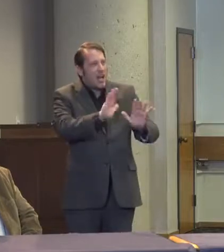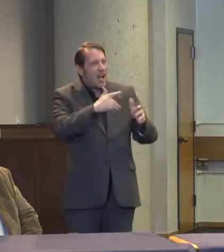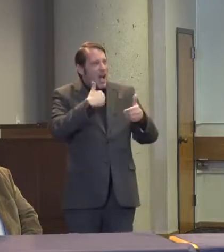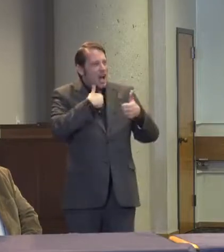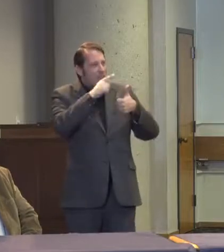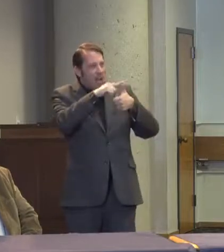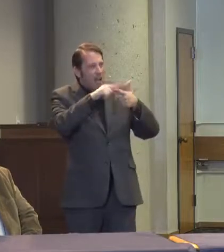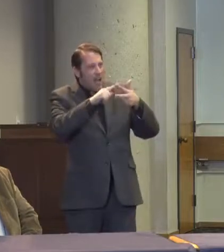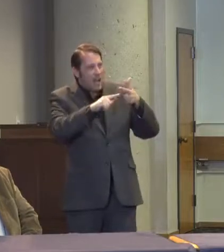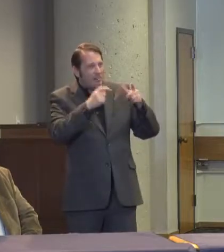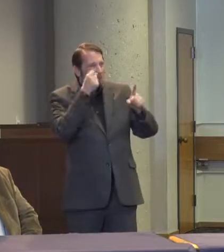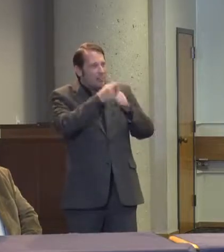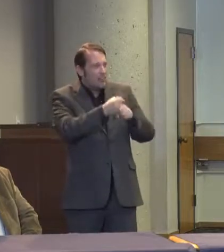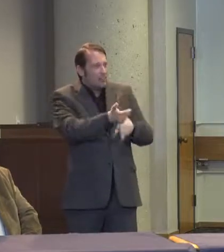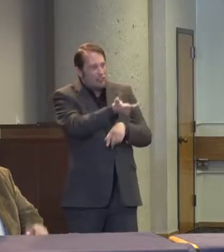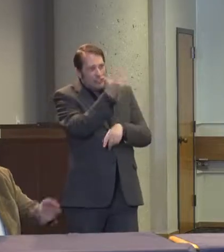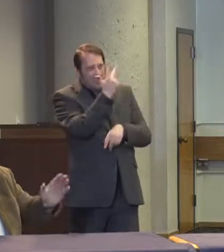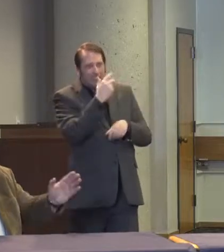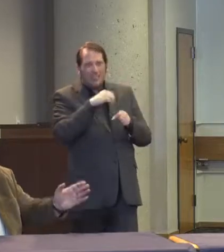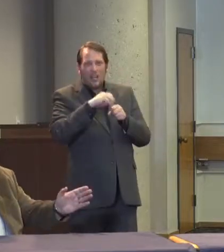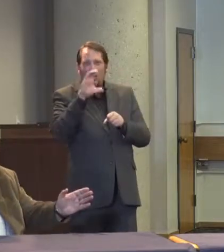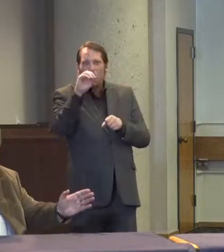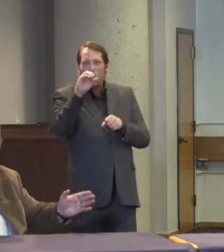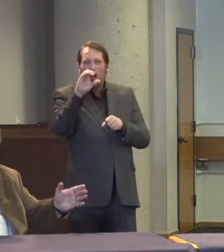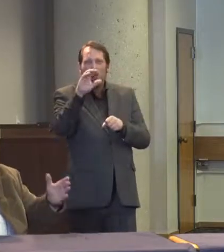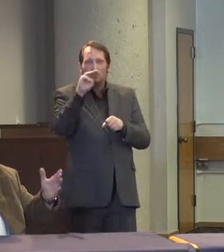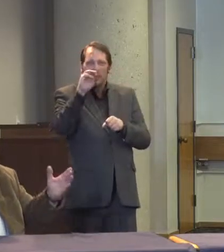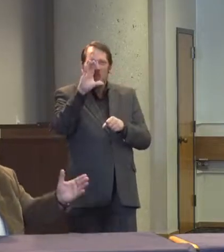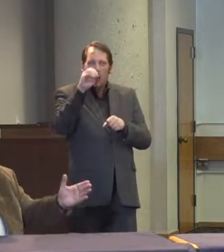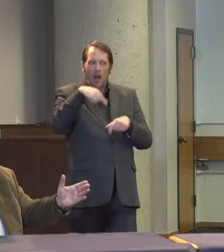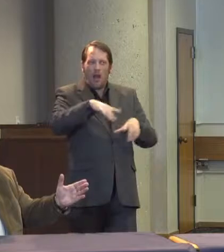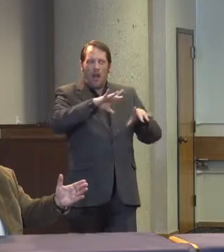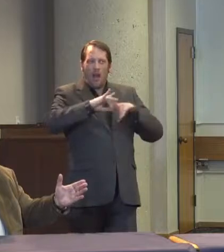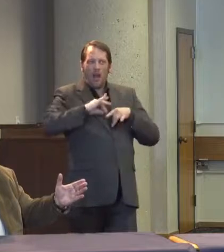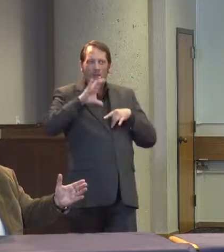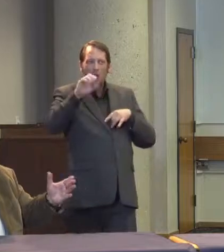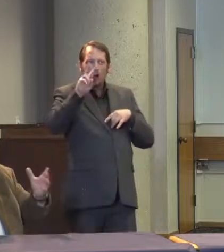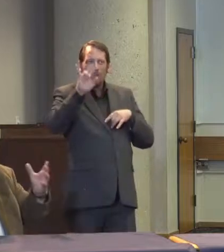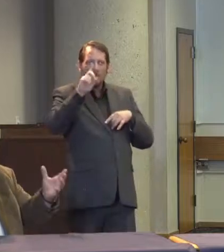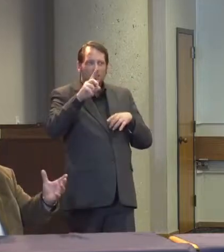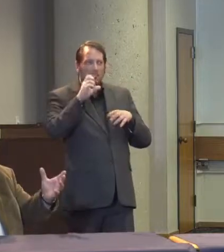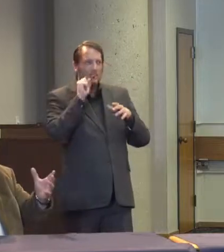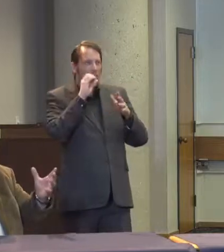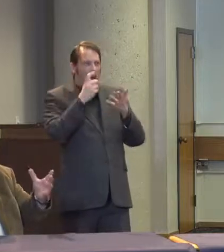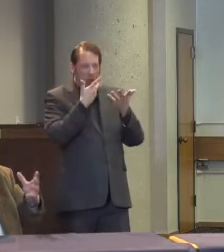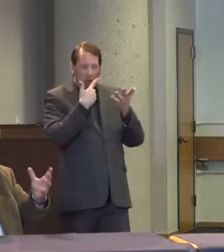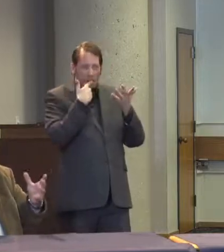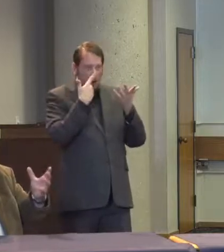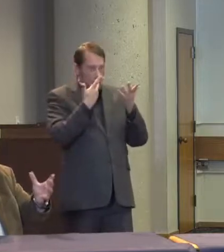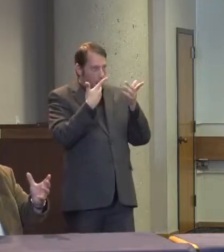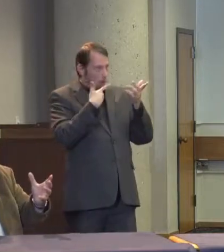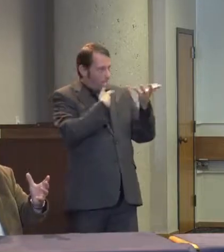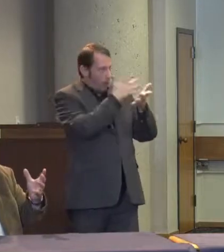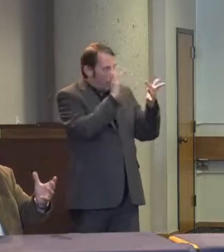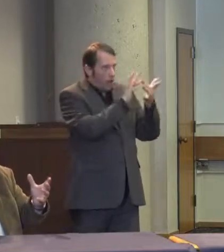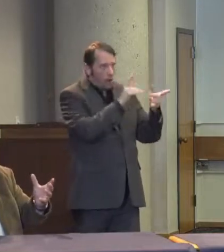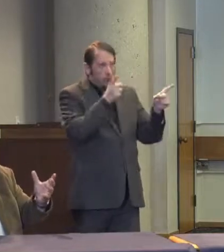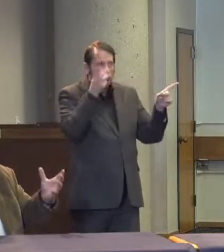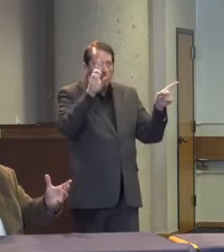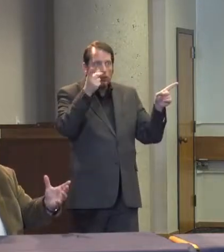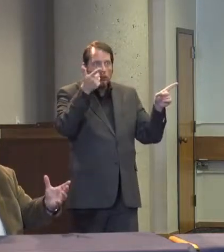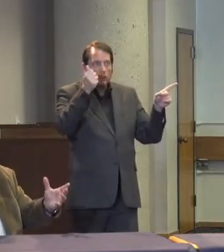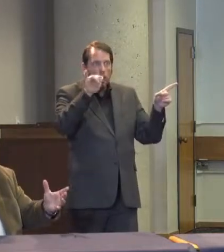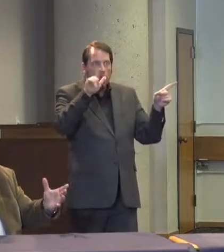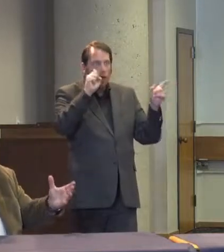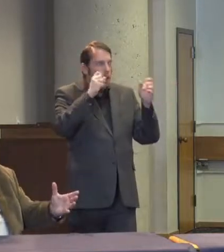Montgomery County. And we were on the phone with Dr. Gales within a half hour. And we were all sitting in my office, you know, trying to figure out